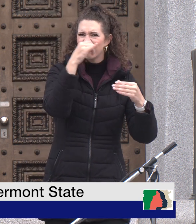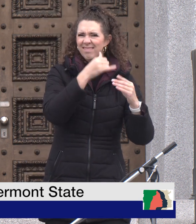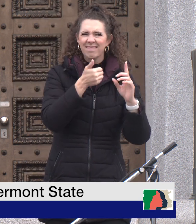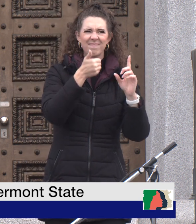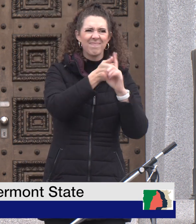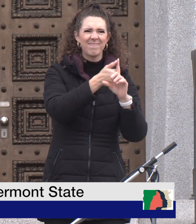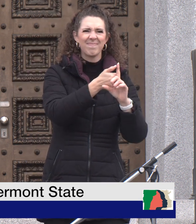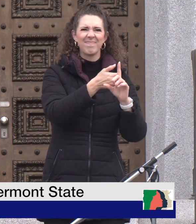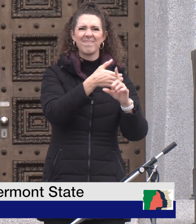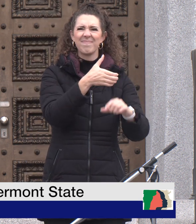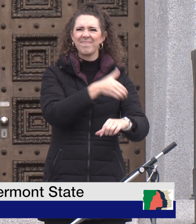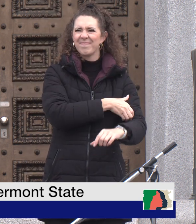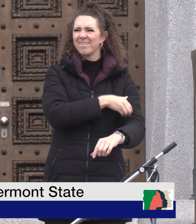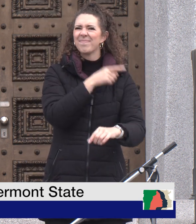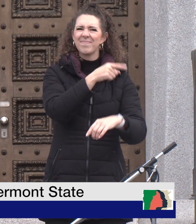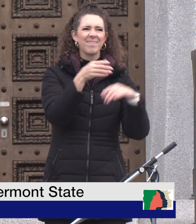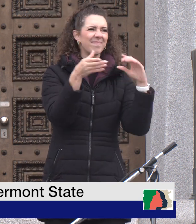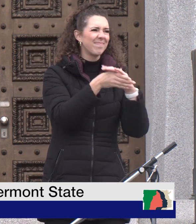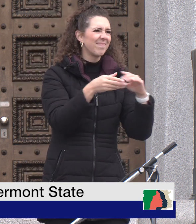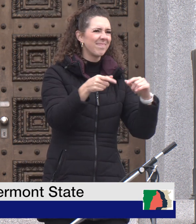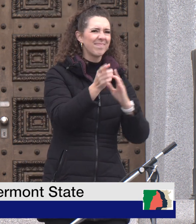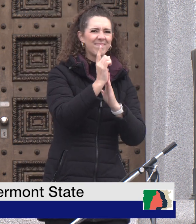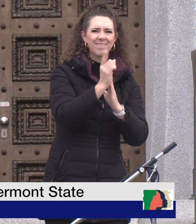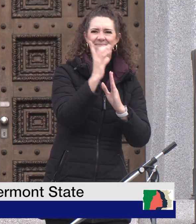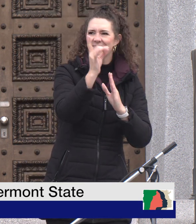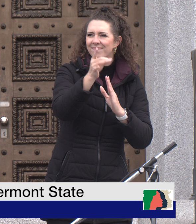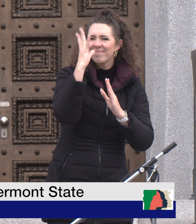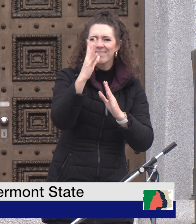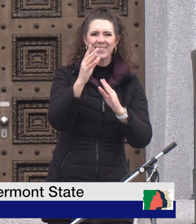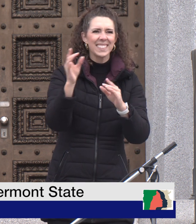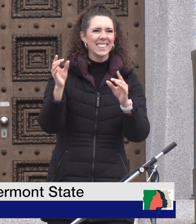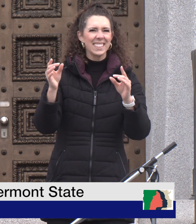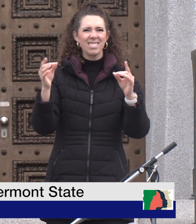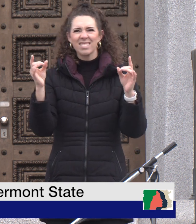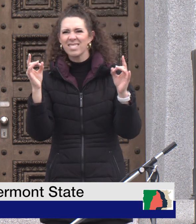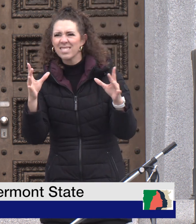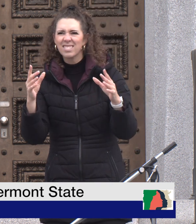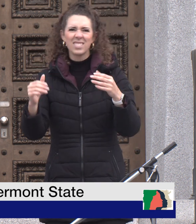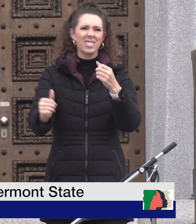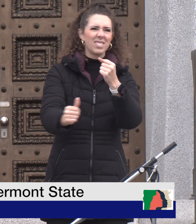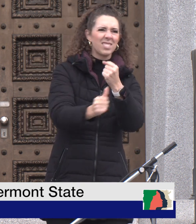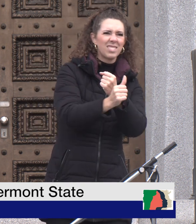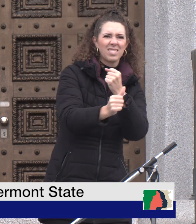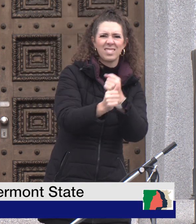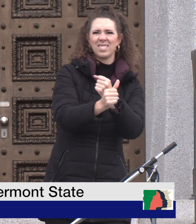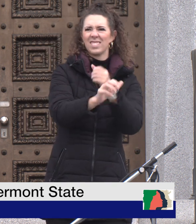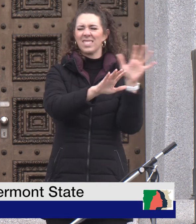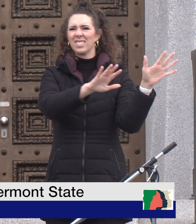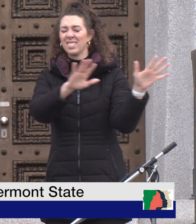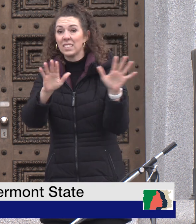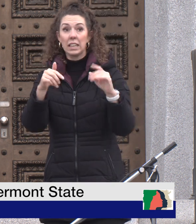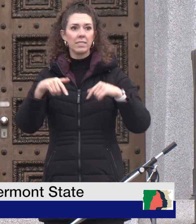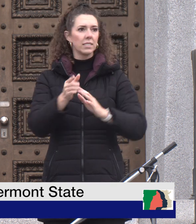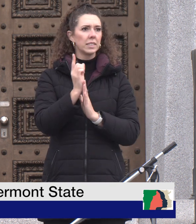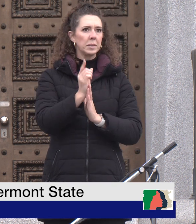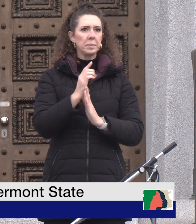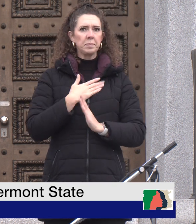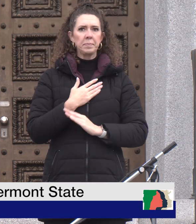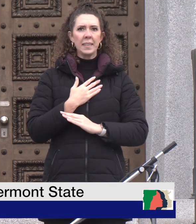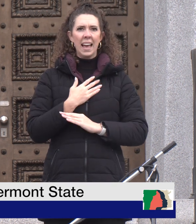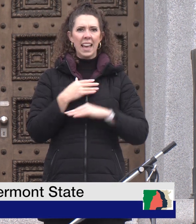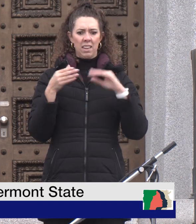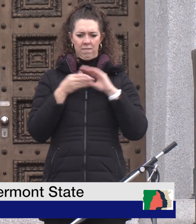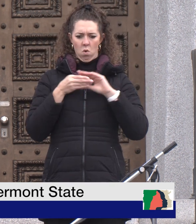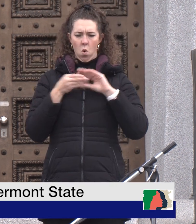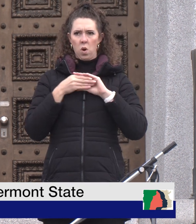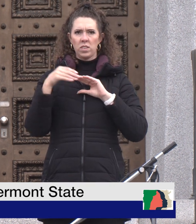deep hatred, of violence, of threats, in this moment where my very voice could be silenced